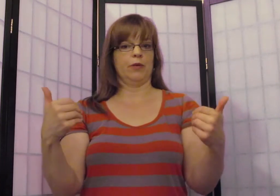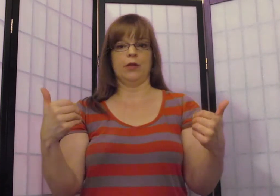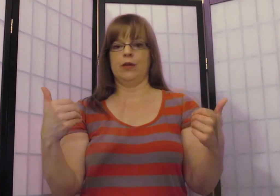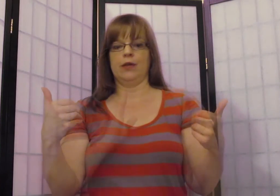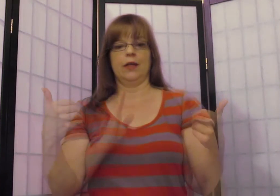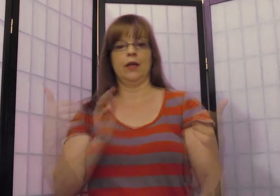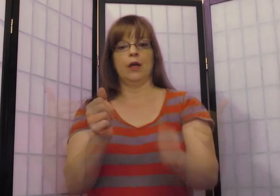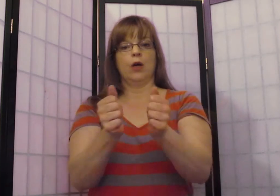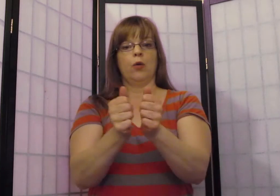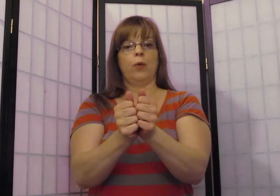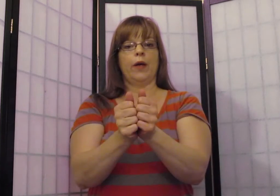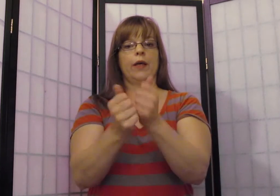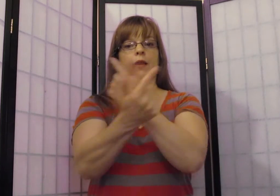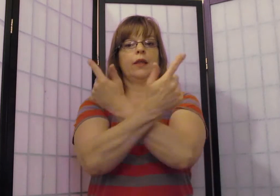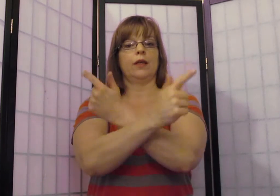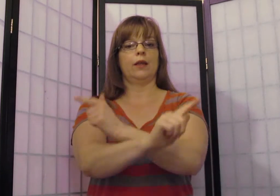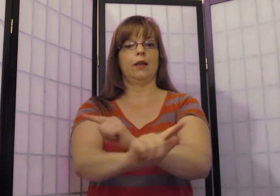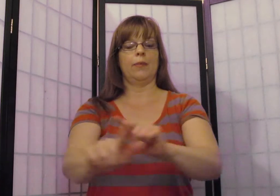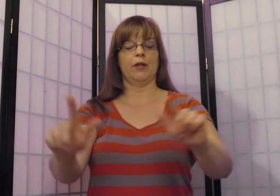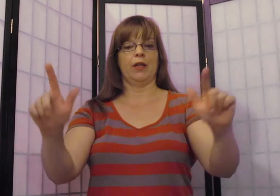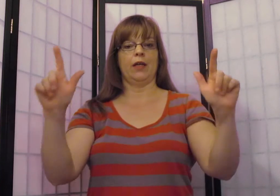indivisible, with liberty